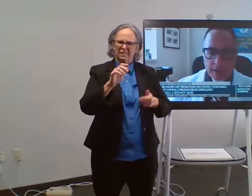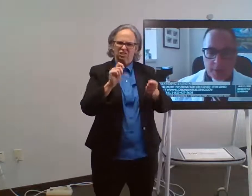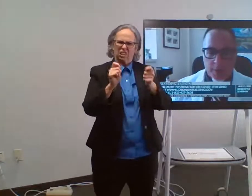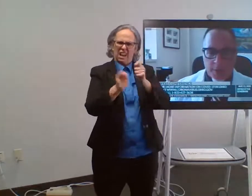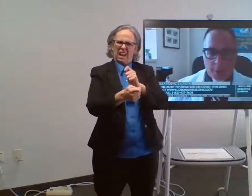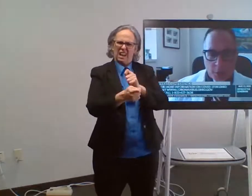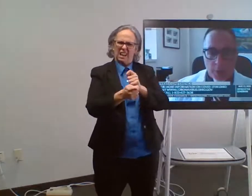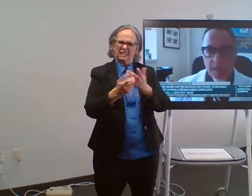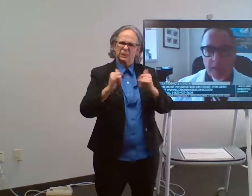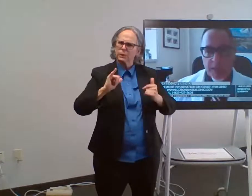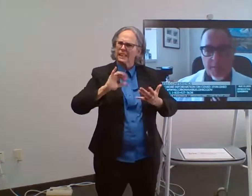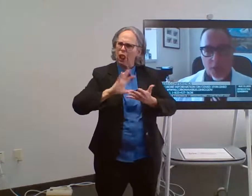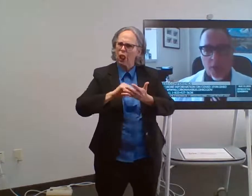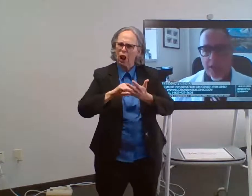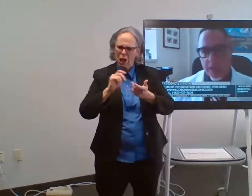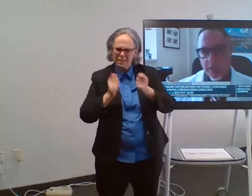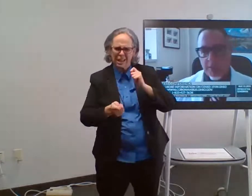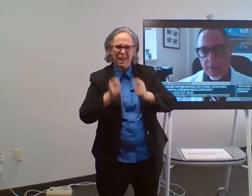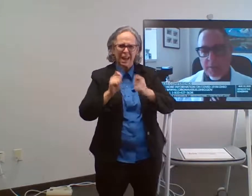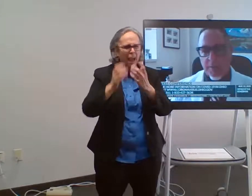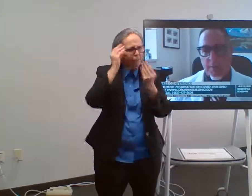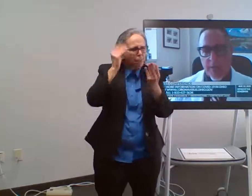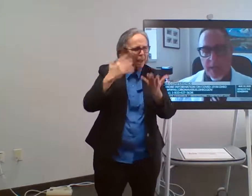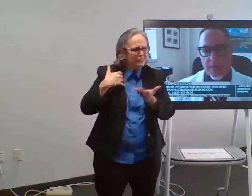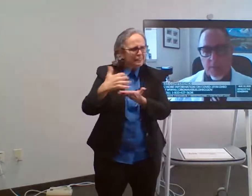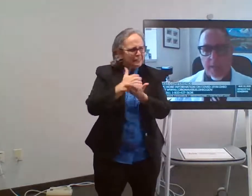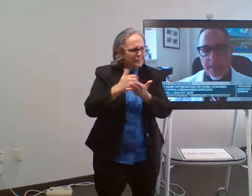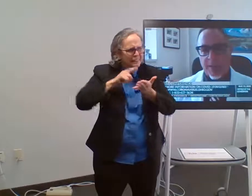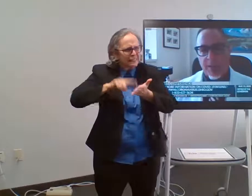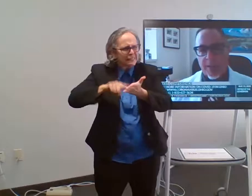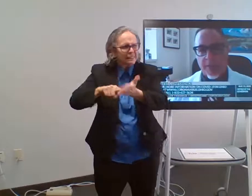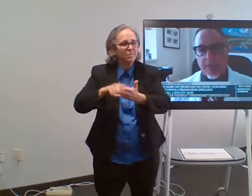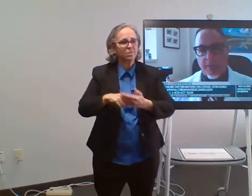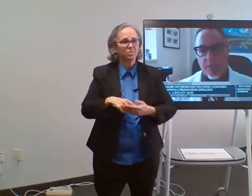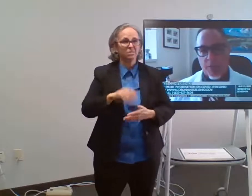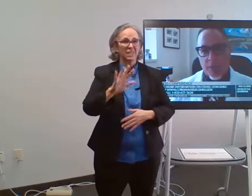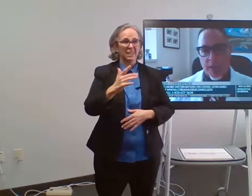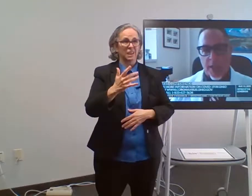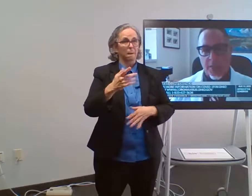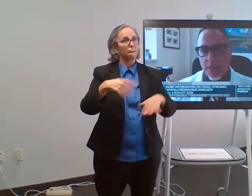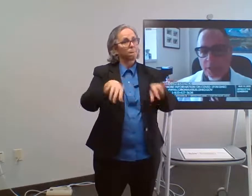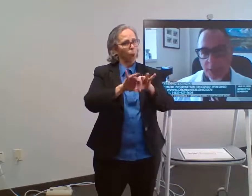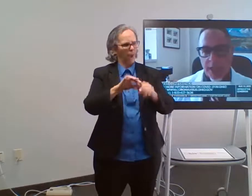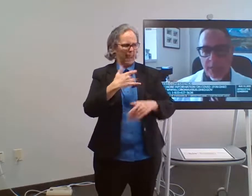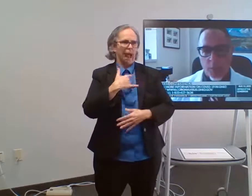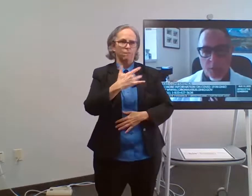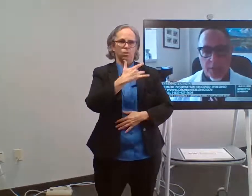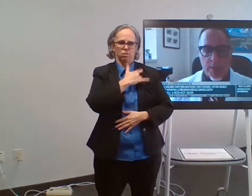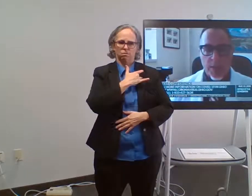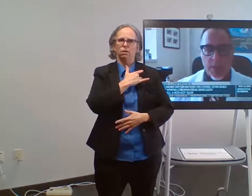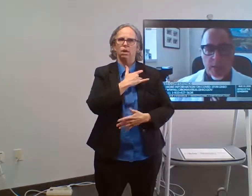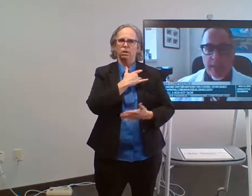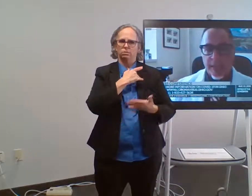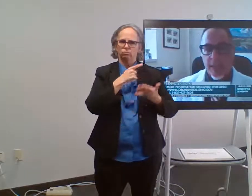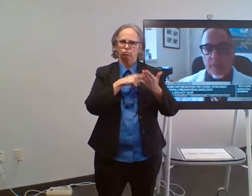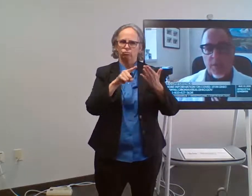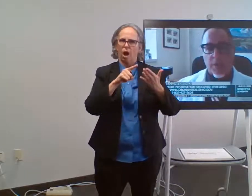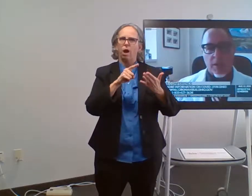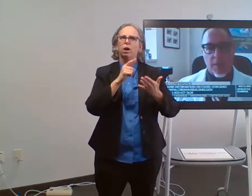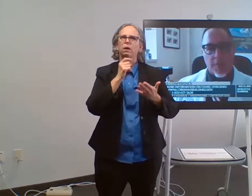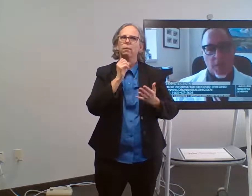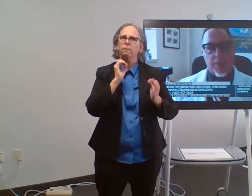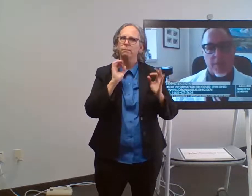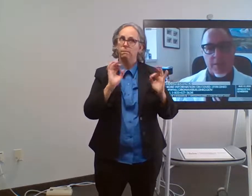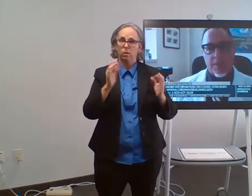And there will be a need for cardiac clearance for many to go back to their activity, whether it's organized or unorganized sports. And that